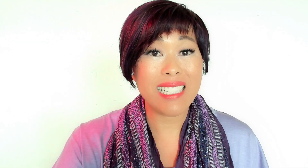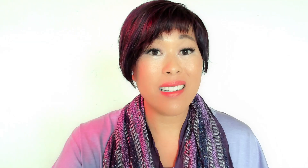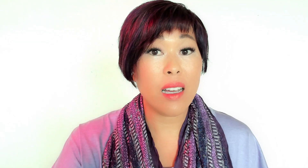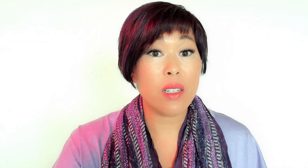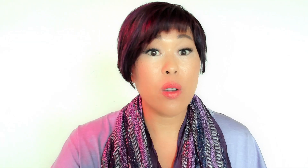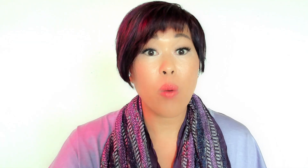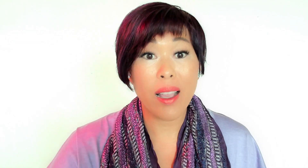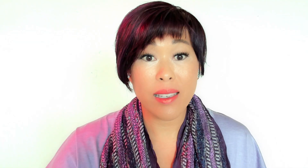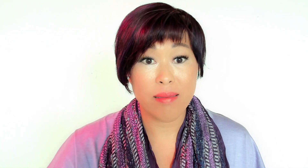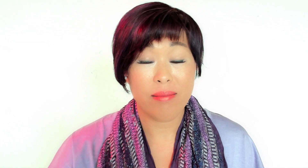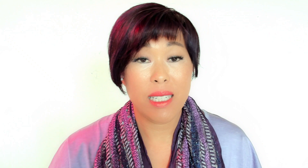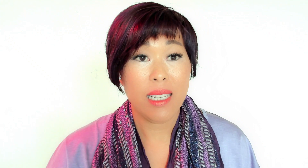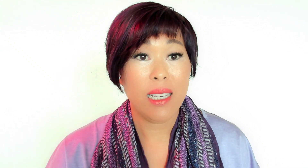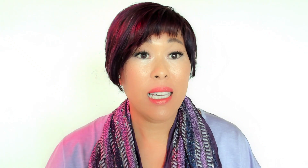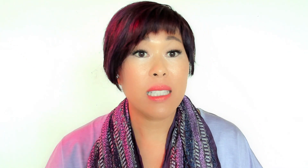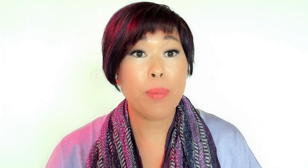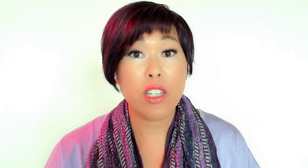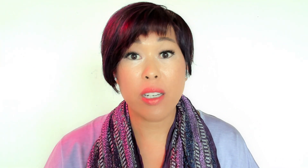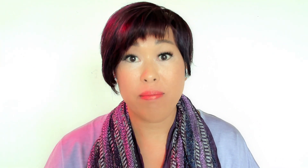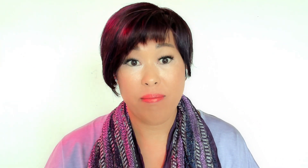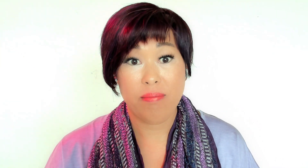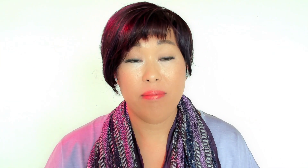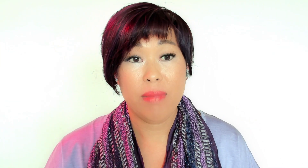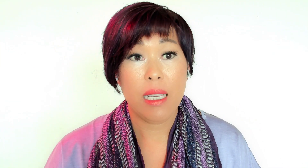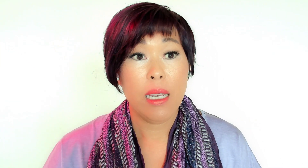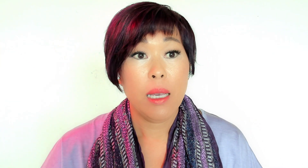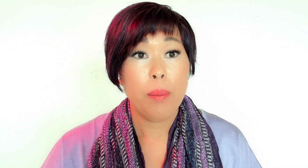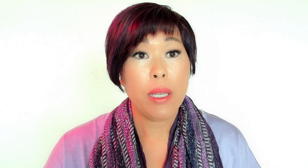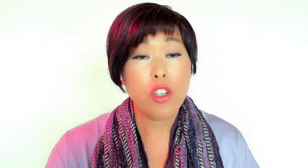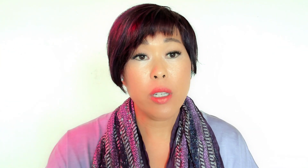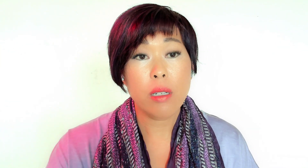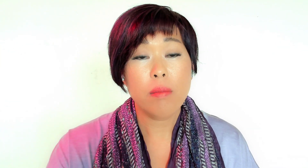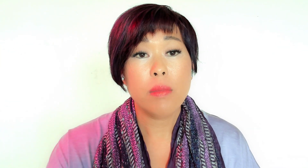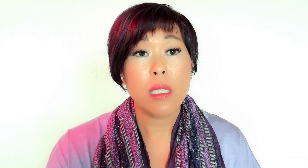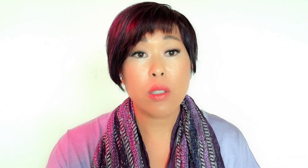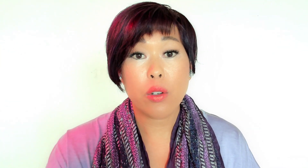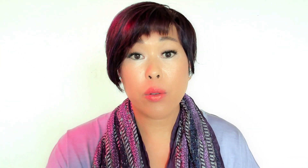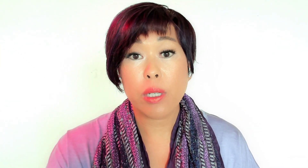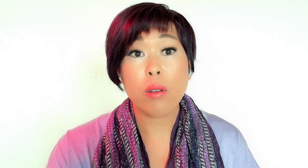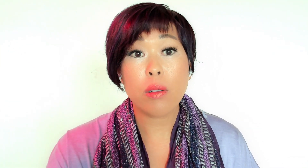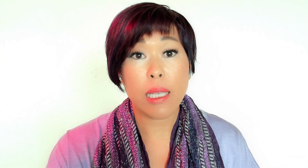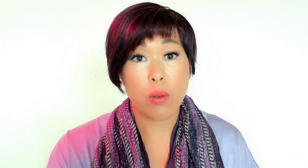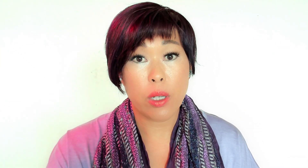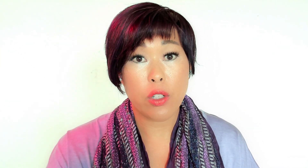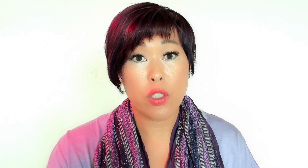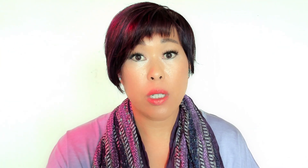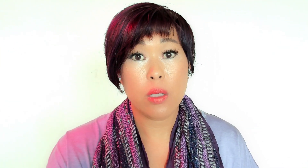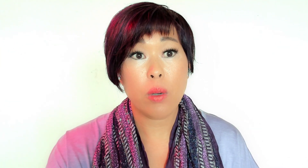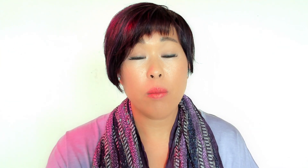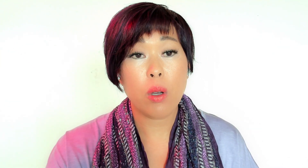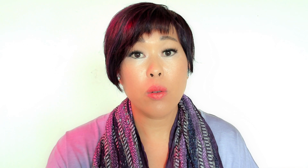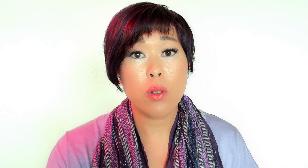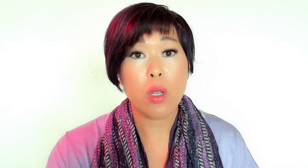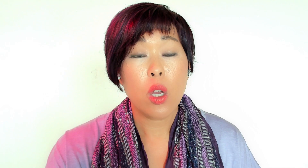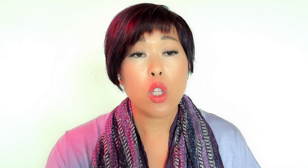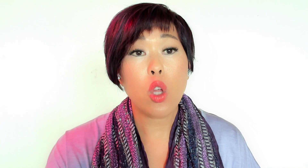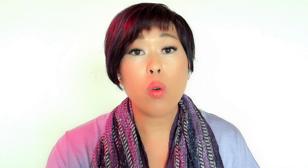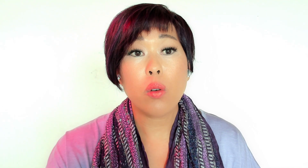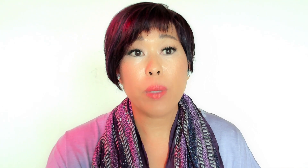not in Hawaiian, it's pidgin. Pidgin is a Creole language. It's what most local